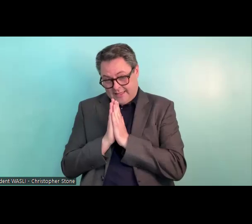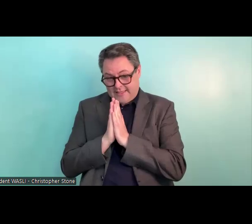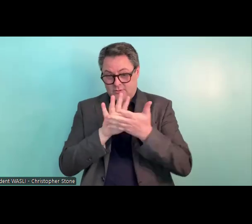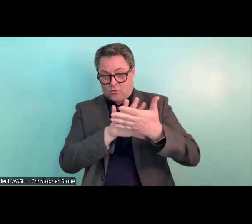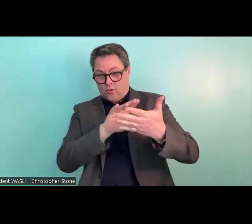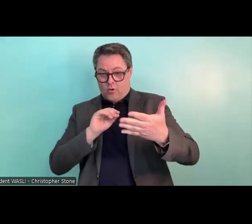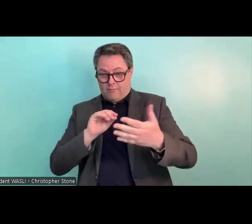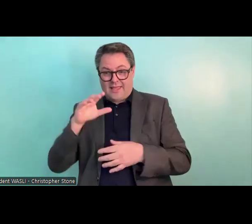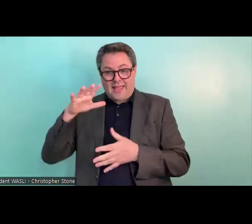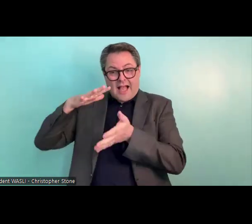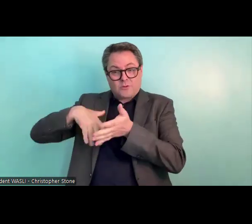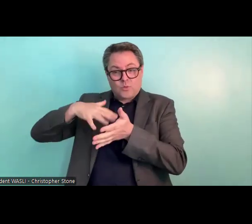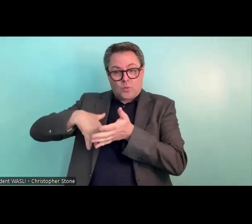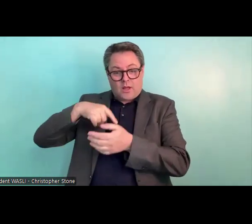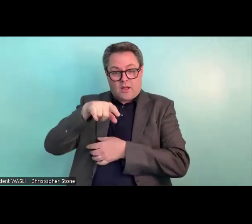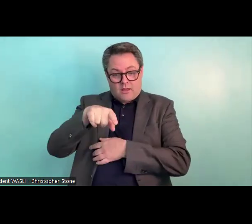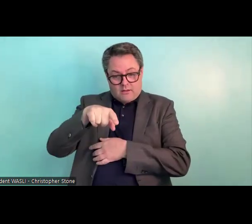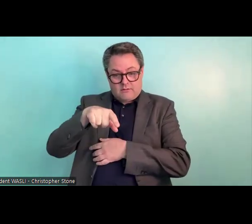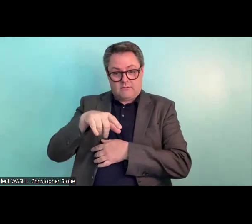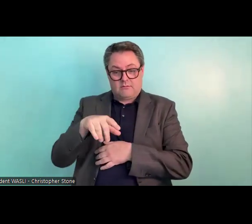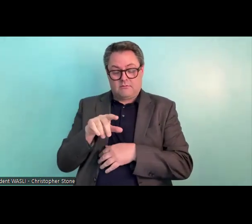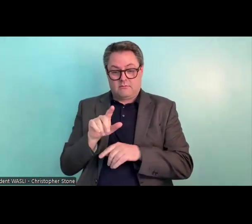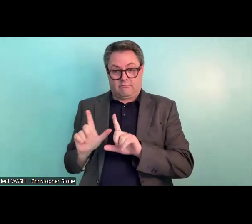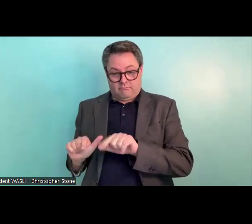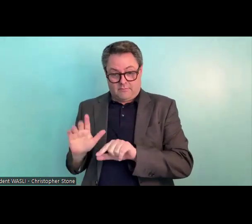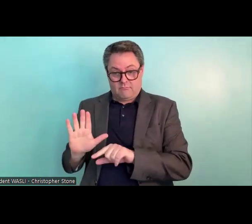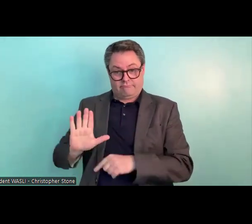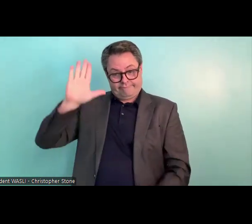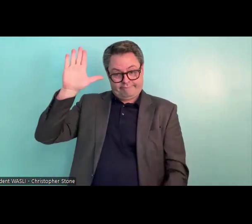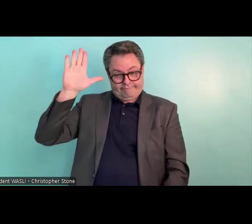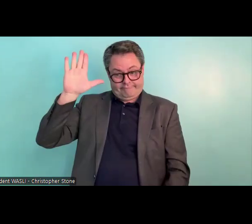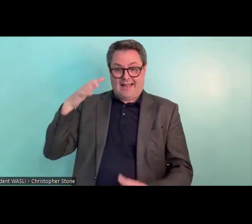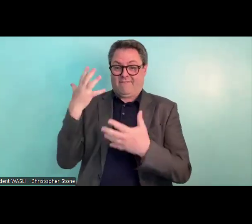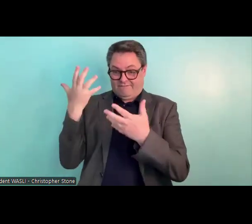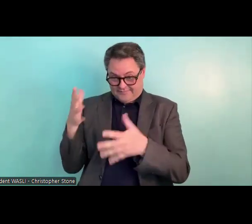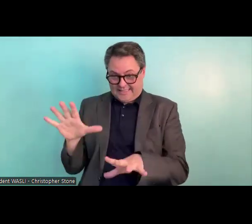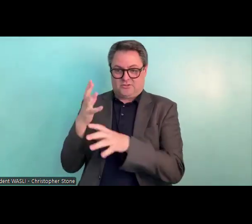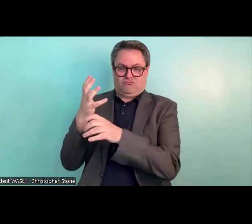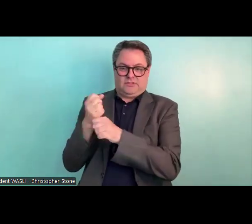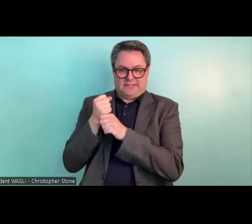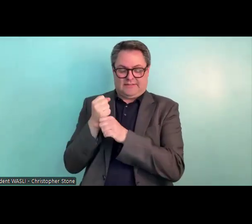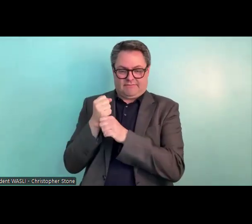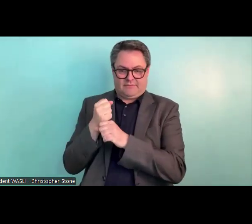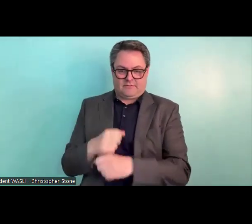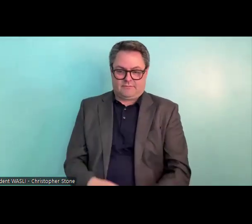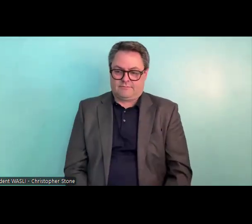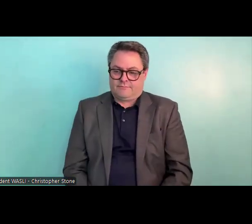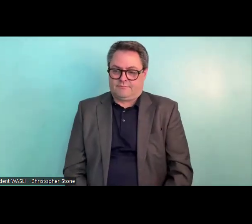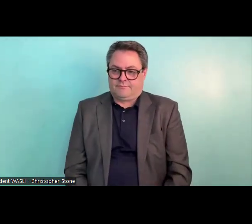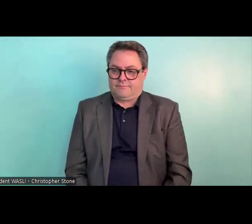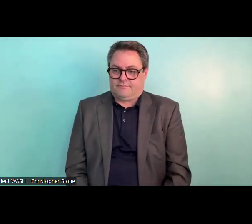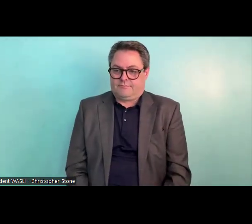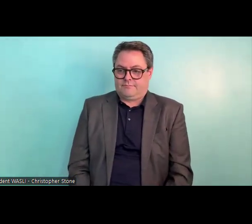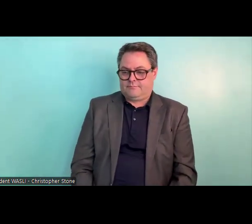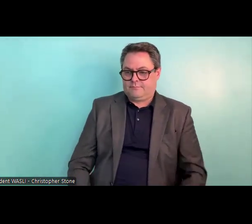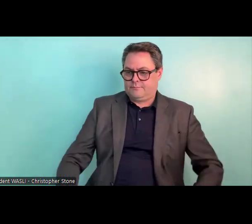if you've received the form, please use the reaction to raise a hand so we can see you've received the form. At the moment, we only have one